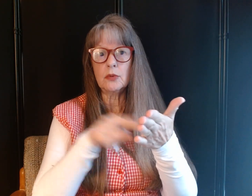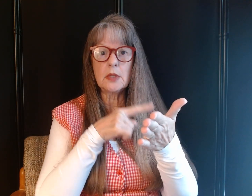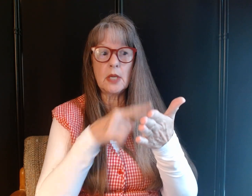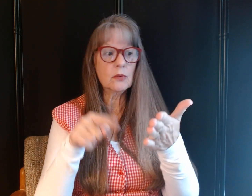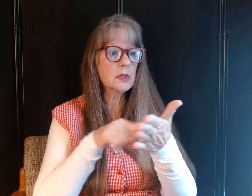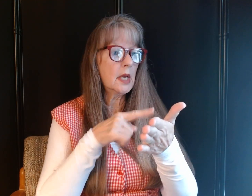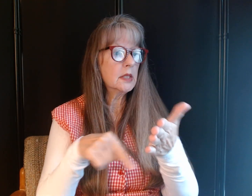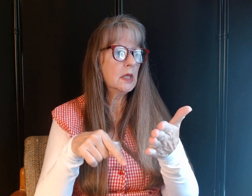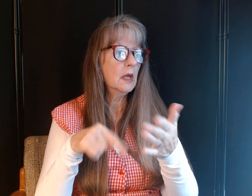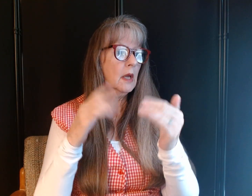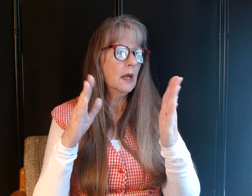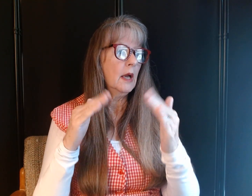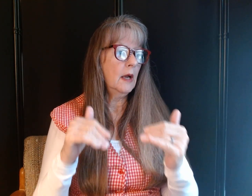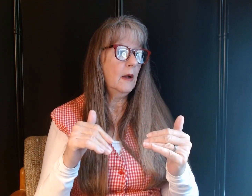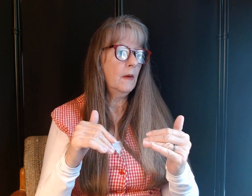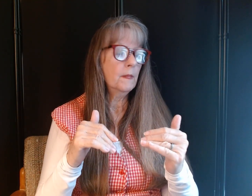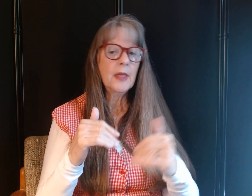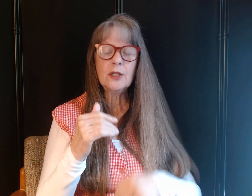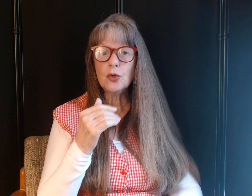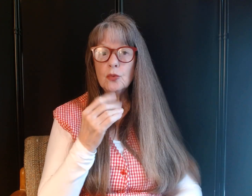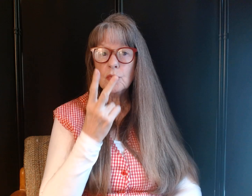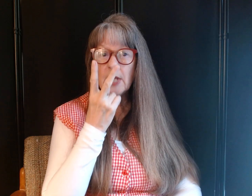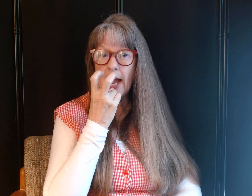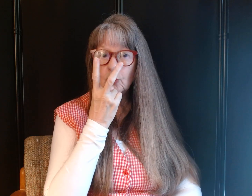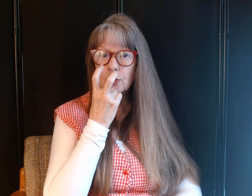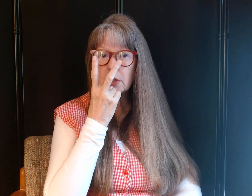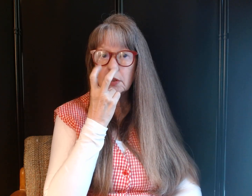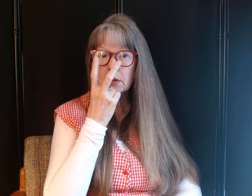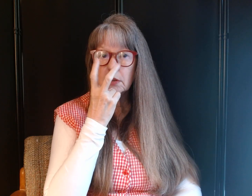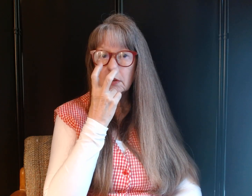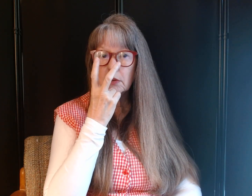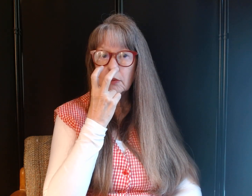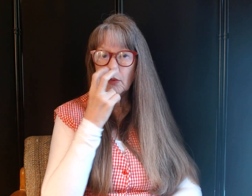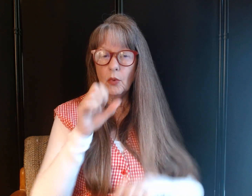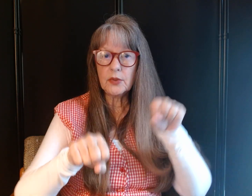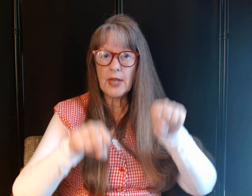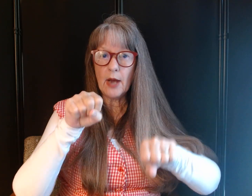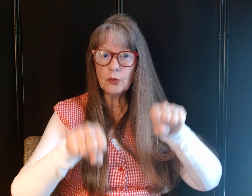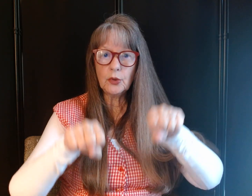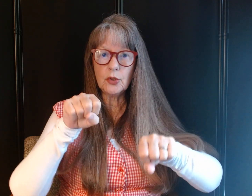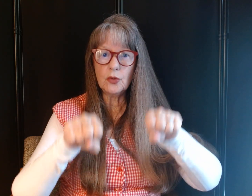criticize, criticize. To doubt or doubt, you can do.